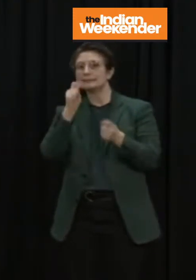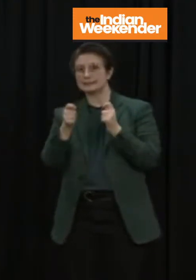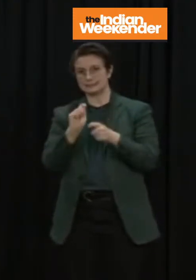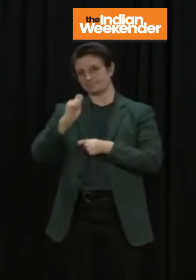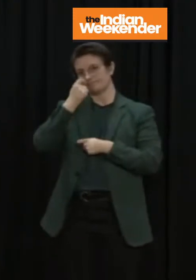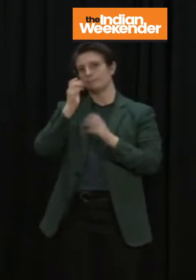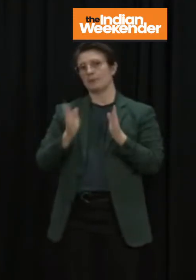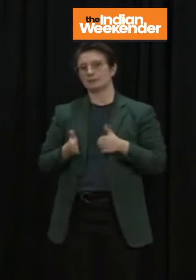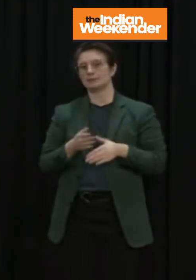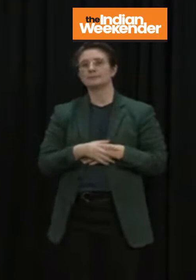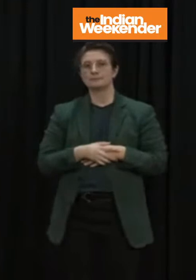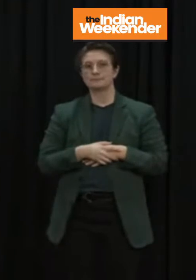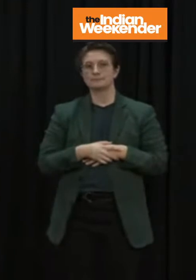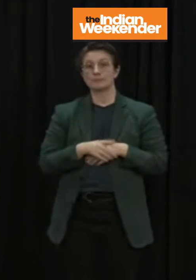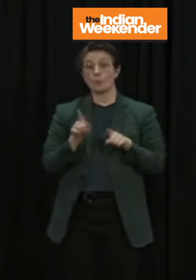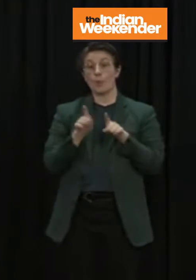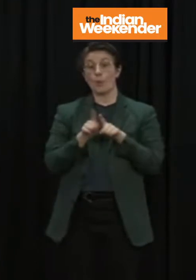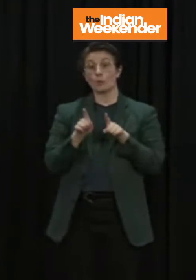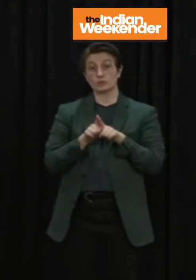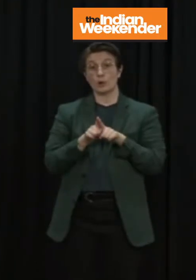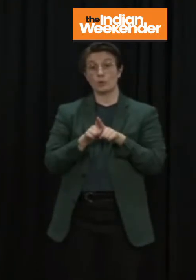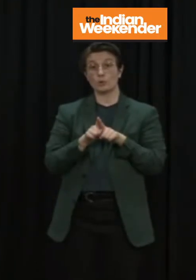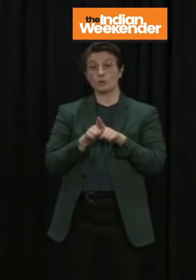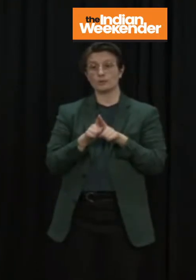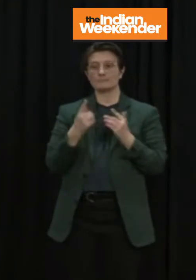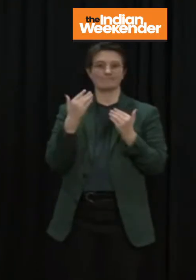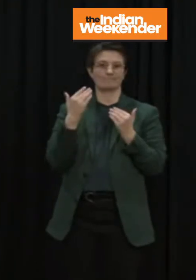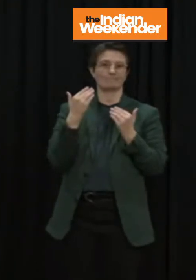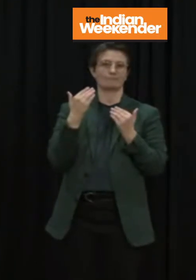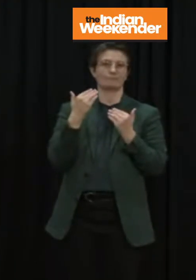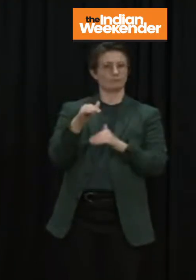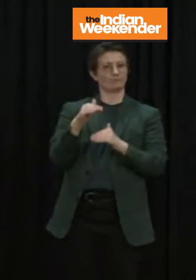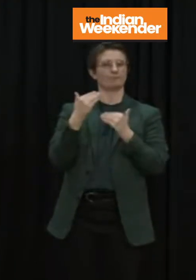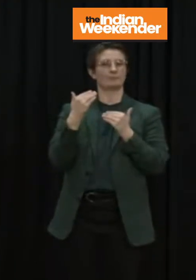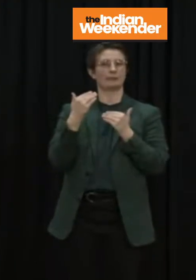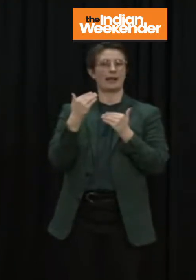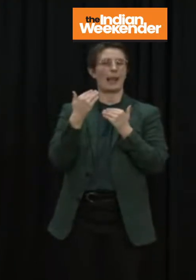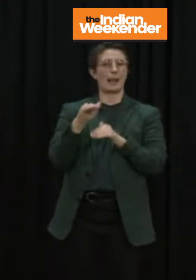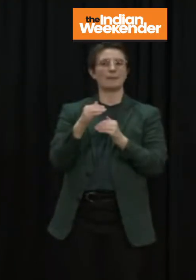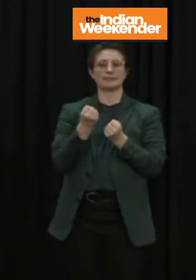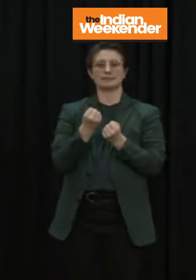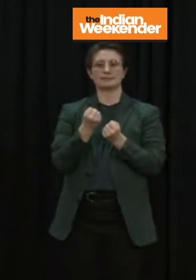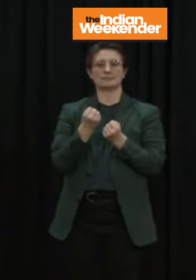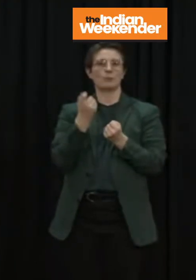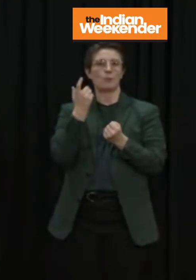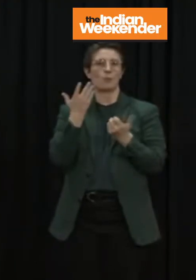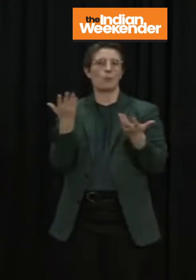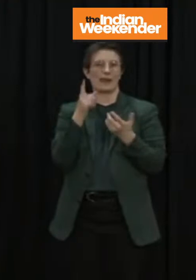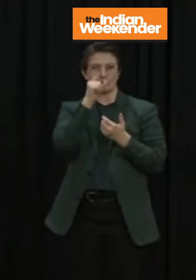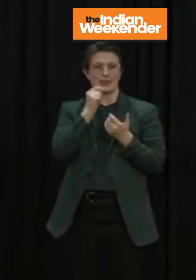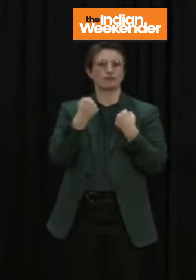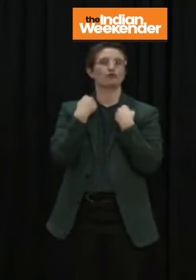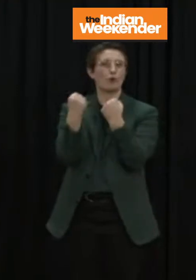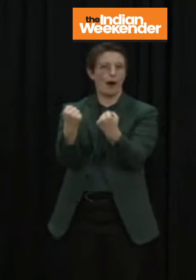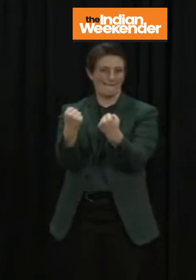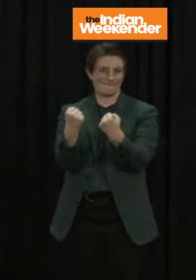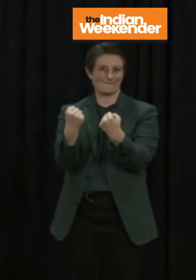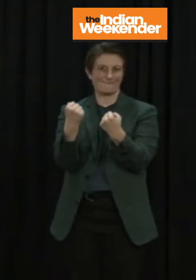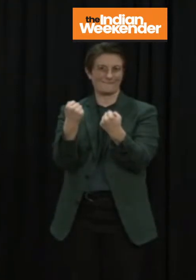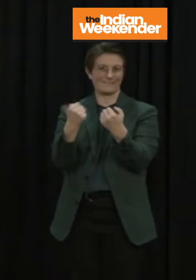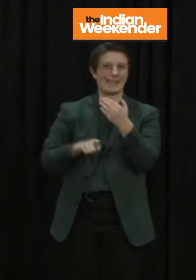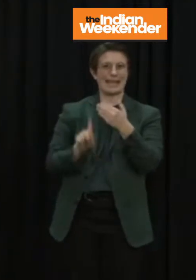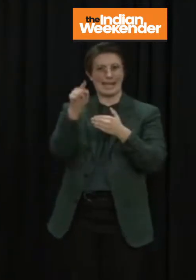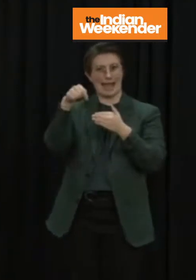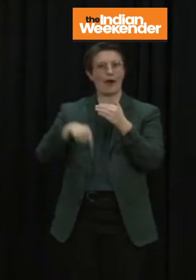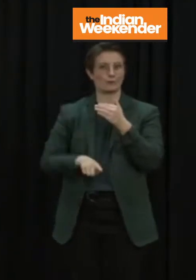the area by road will also be restricted, although we are aware that this is more challenging than it is in